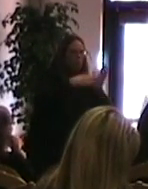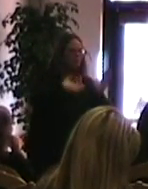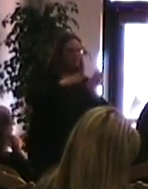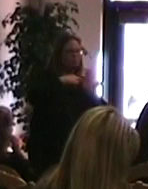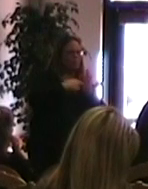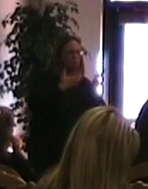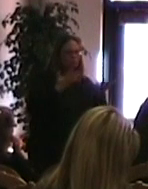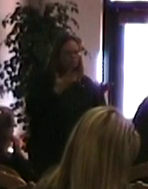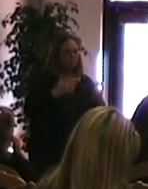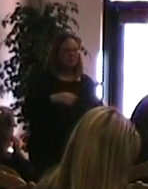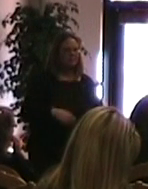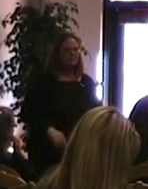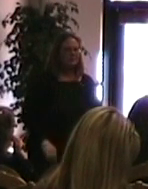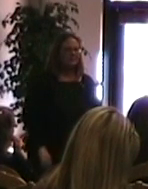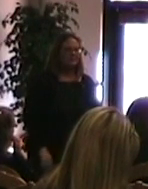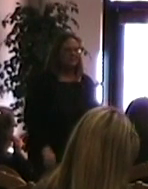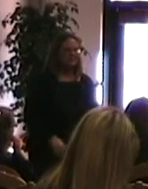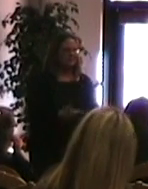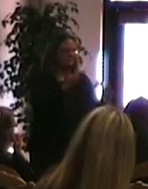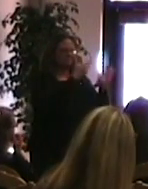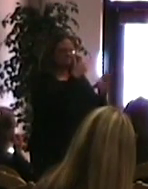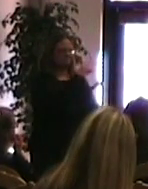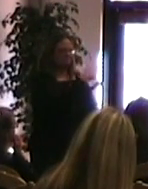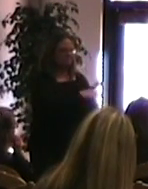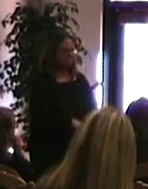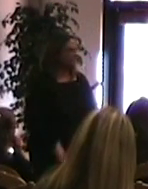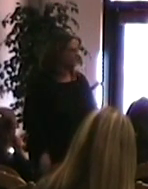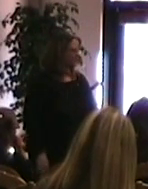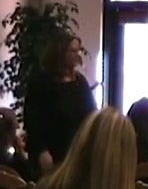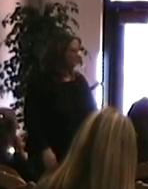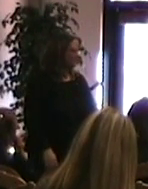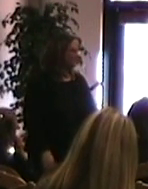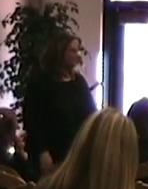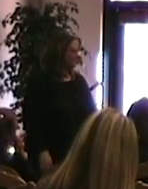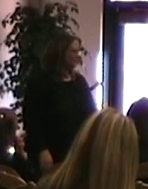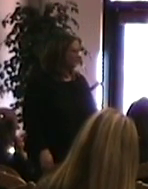And this is how it would look reversing the lesson.